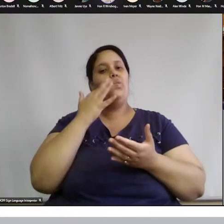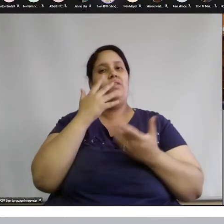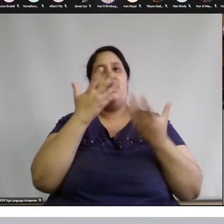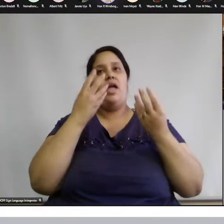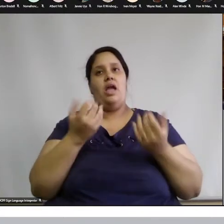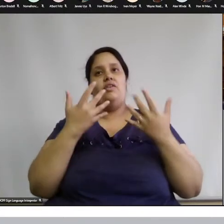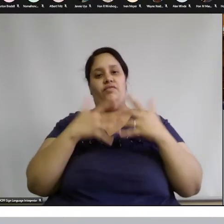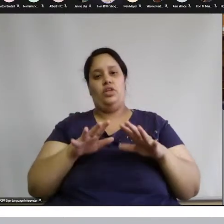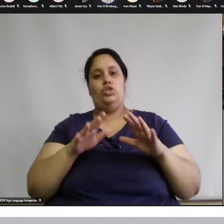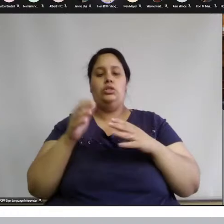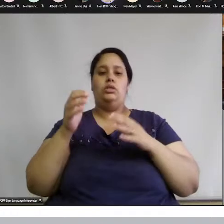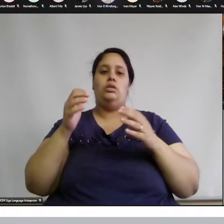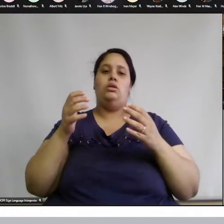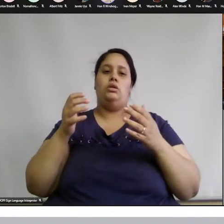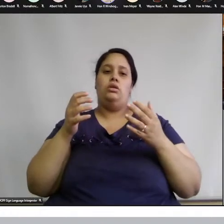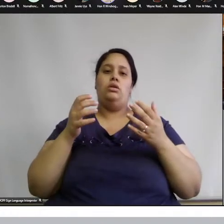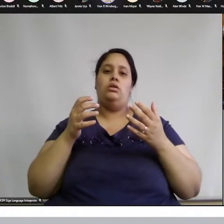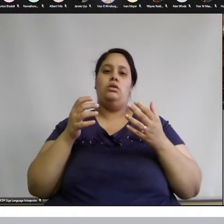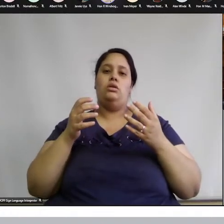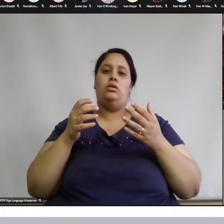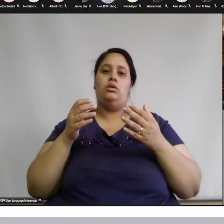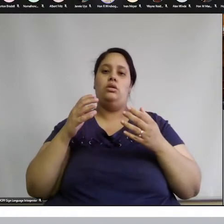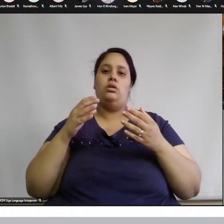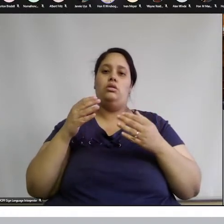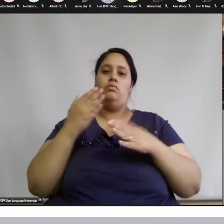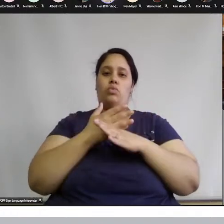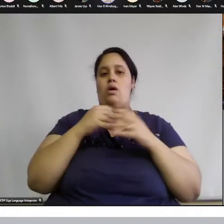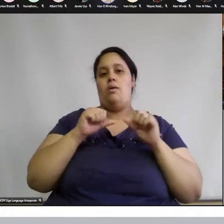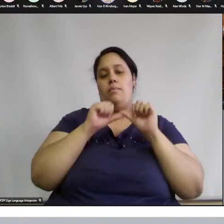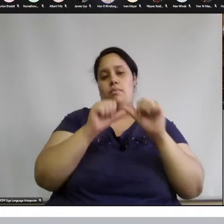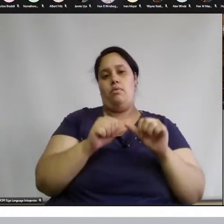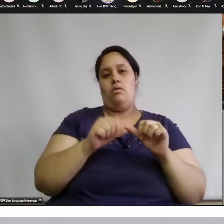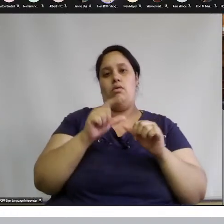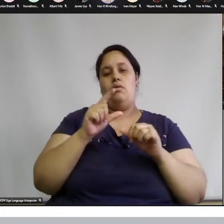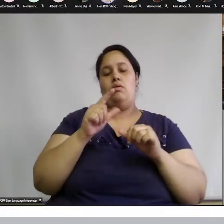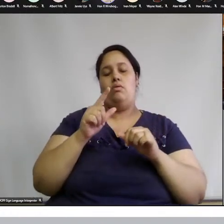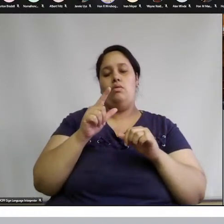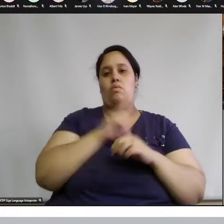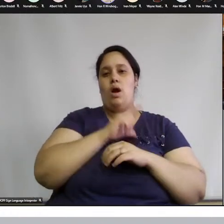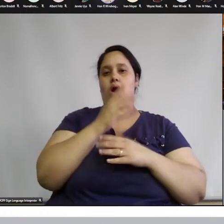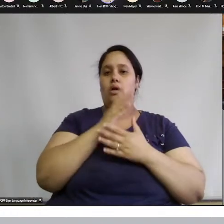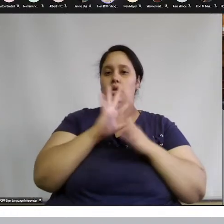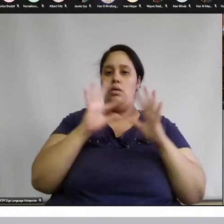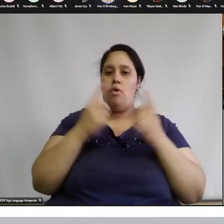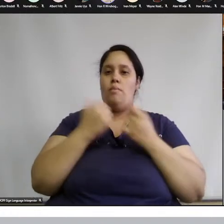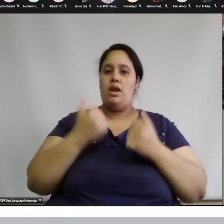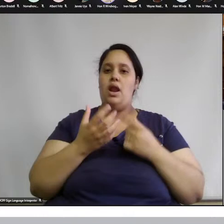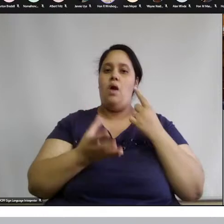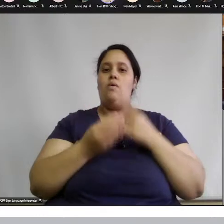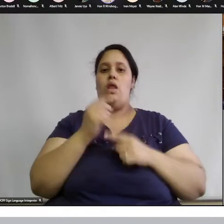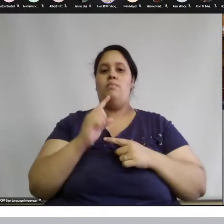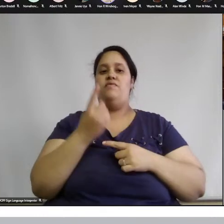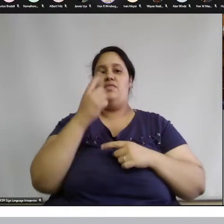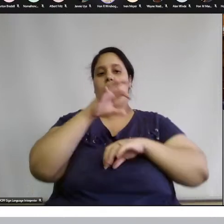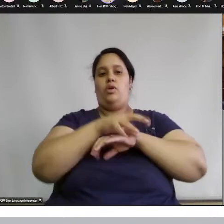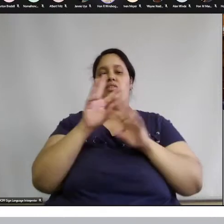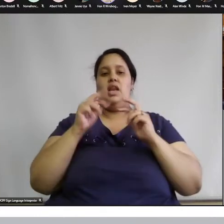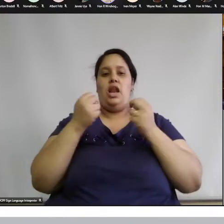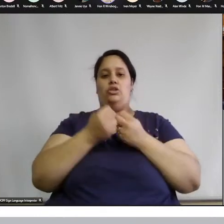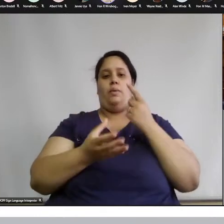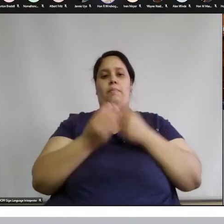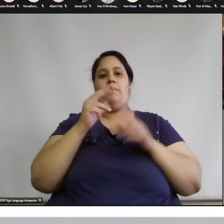been decommissioned. While the department now wants to claim to be the first province nationally to reach